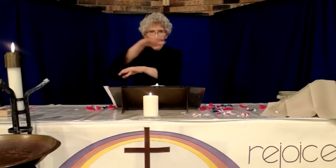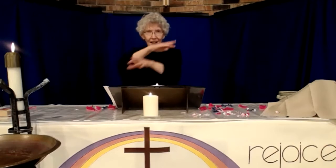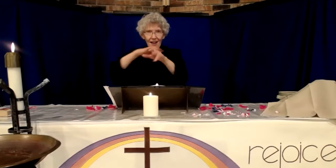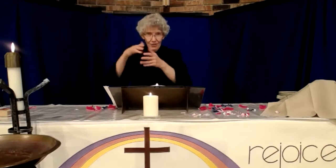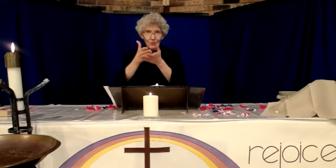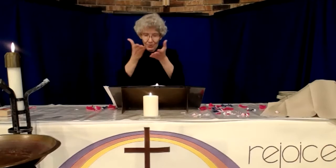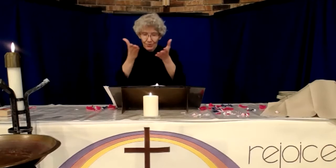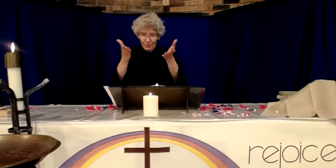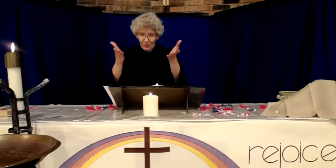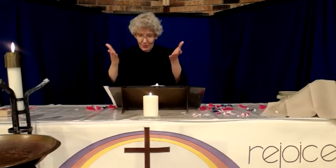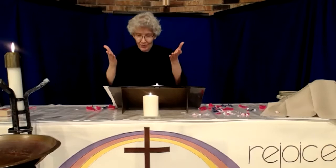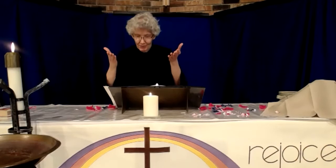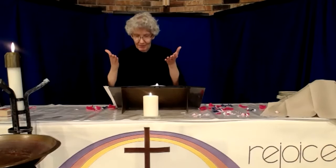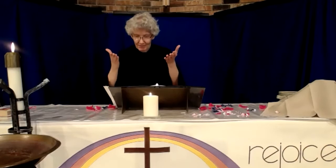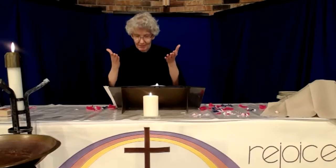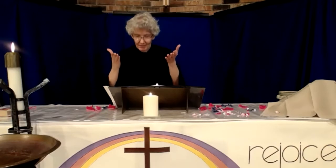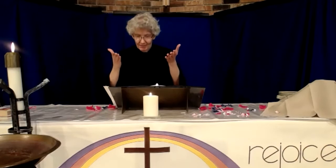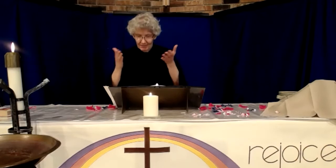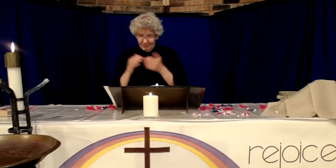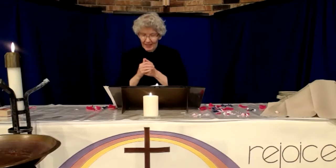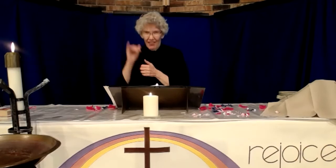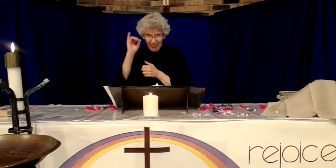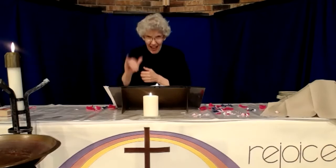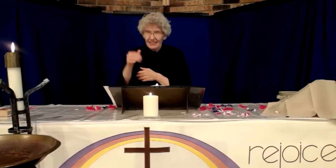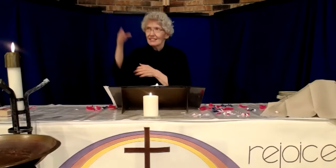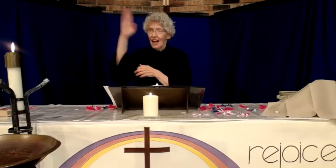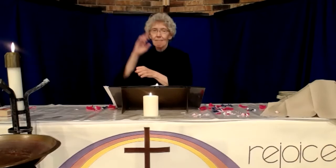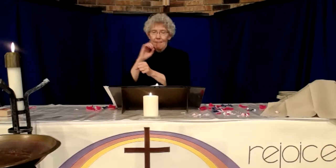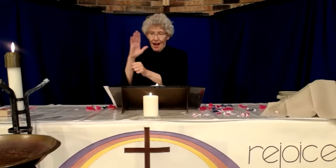Then you will be given the Holy Spirit.